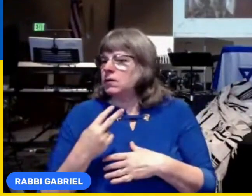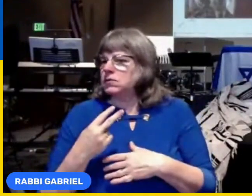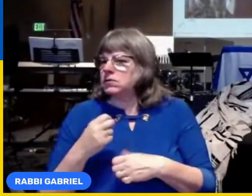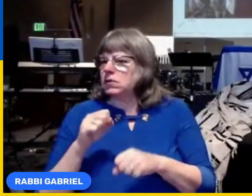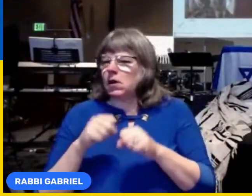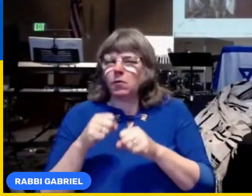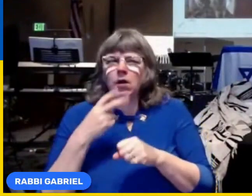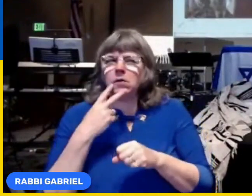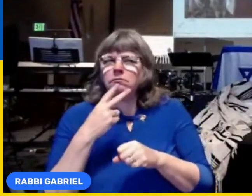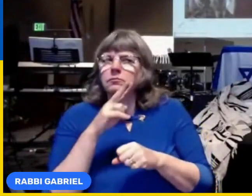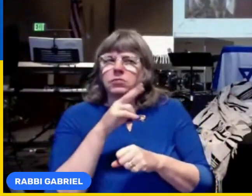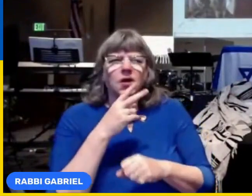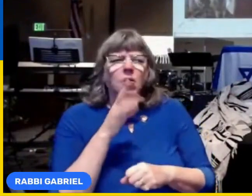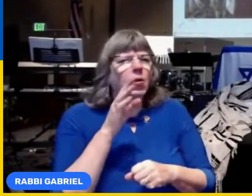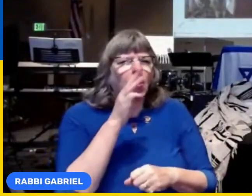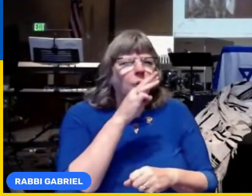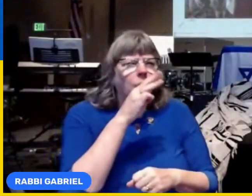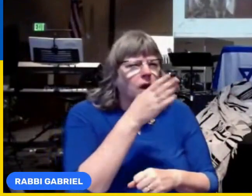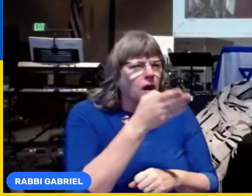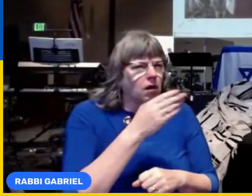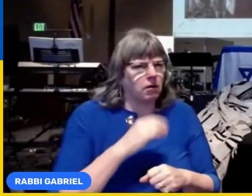that strange bush.